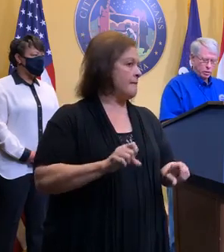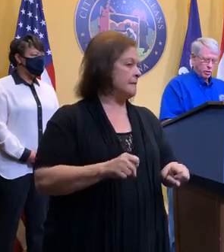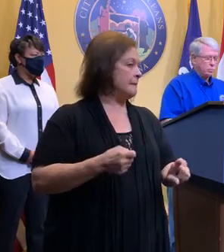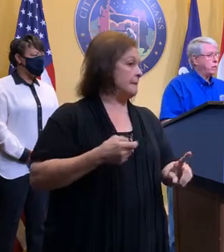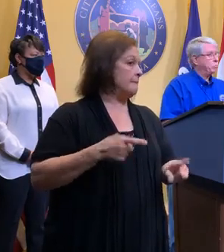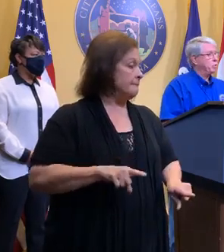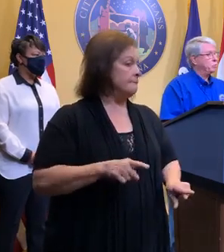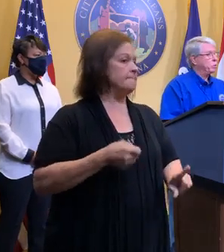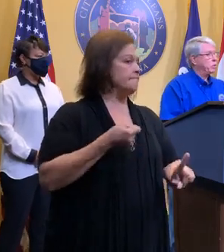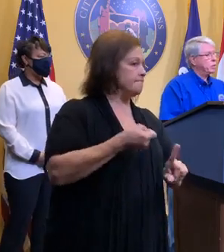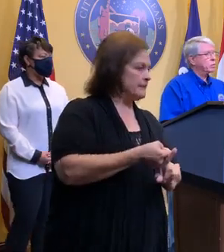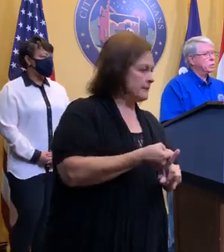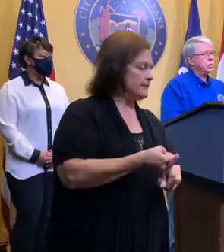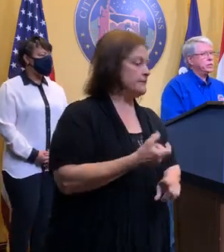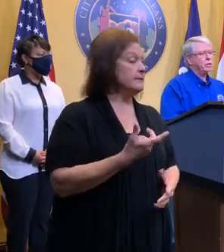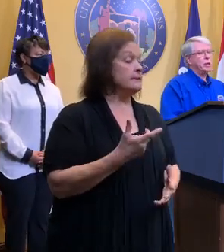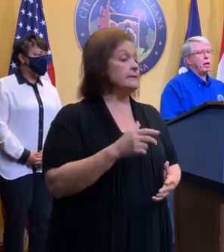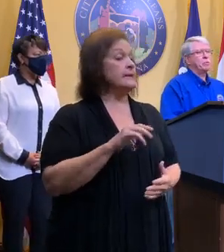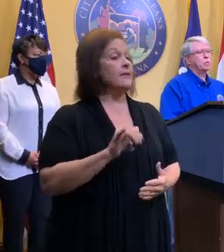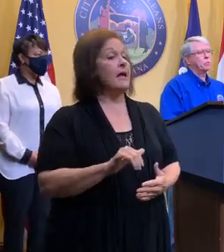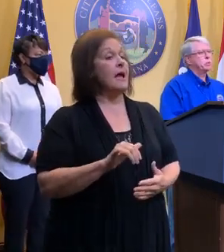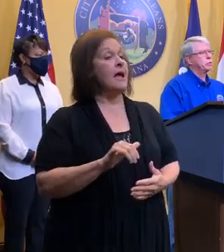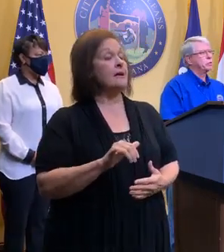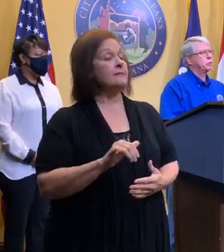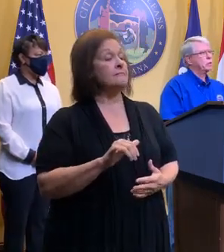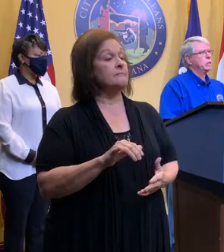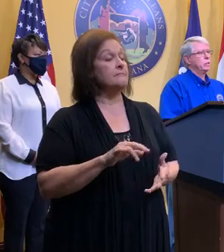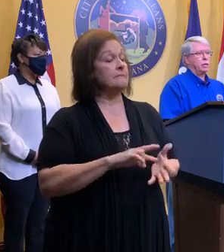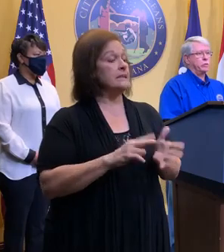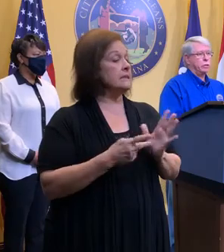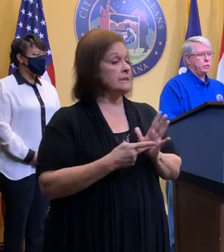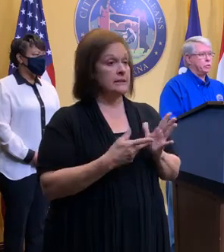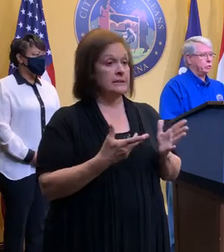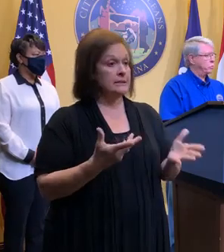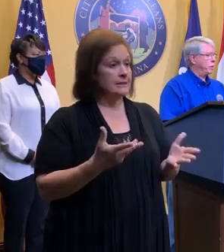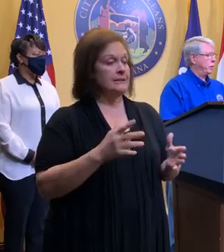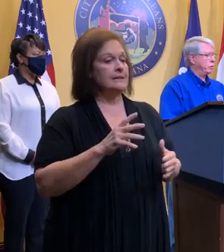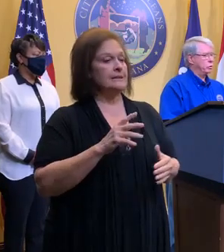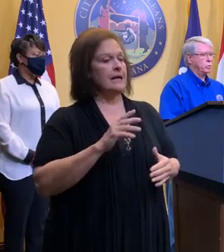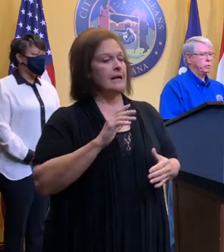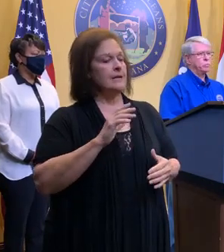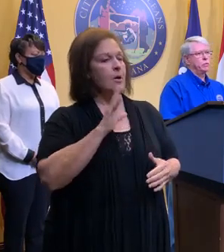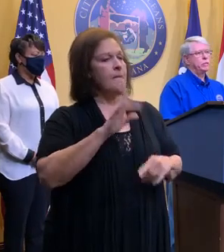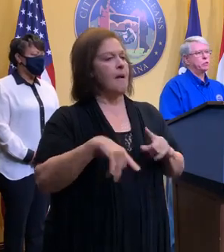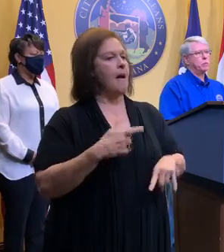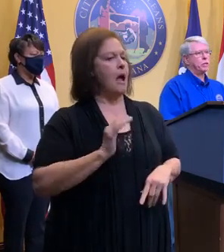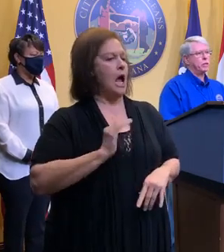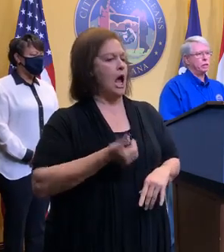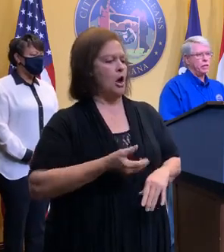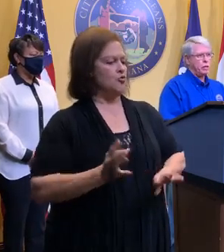area. It's particularly applicable to our drainage system right now. So